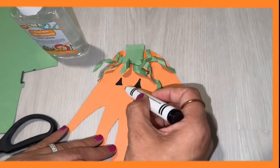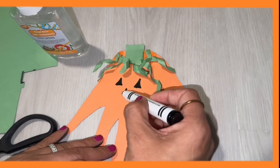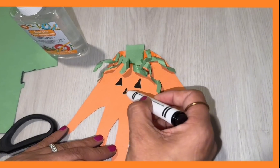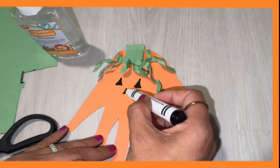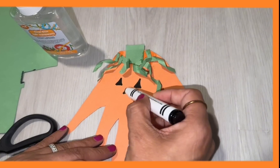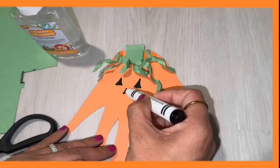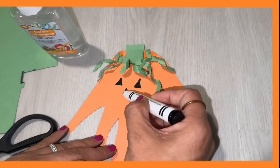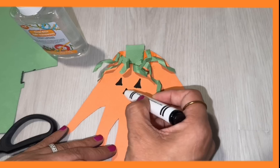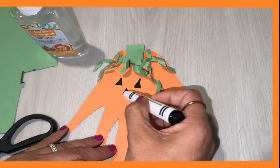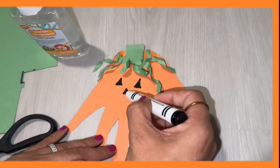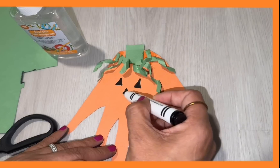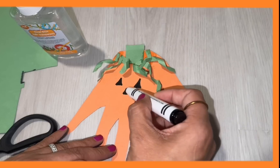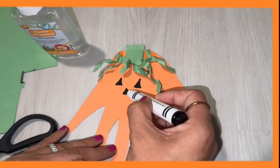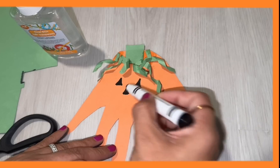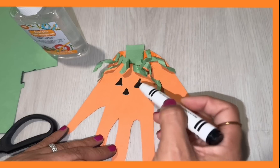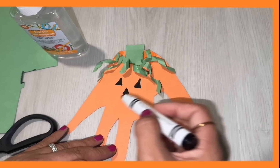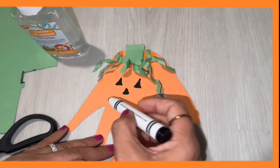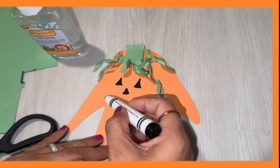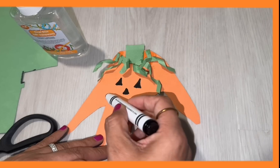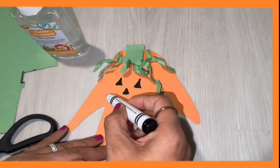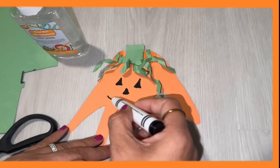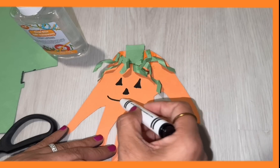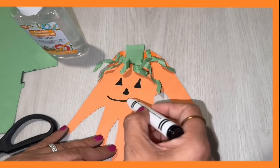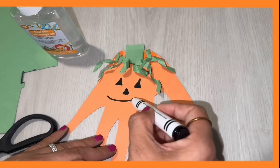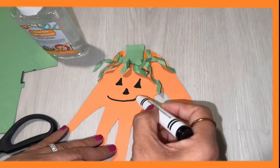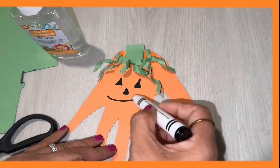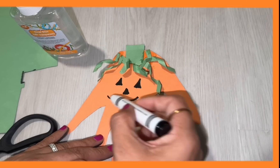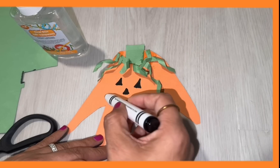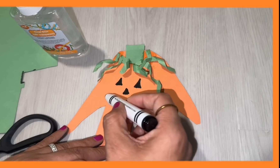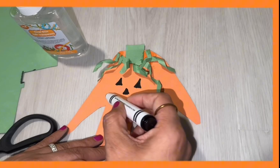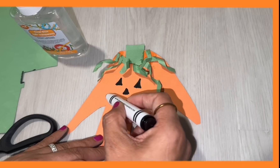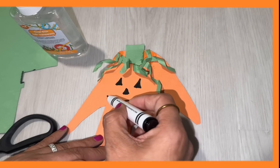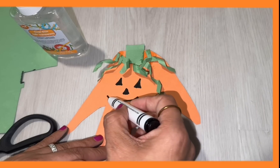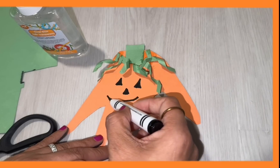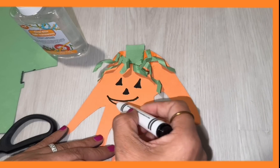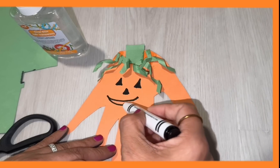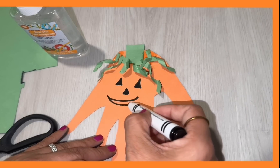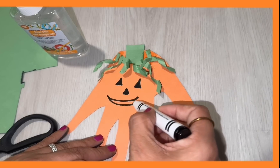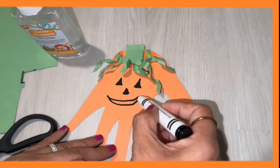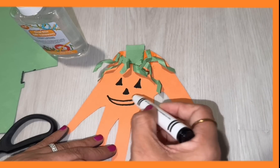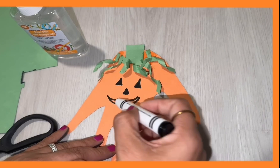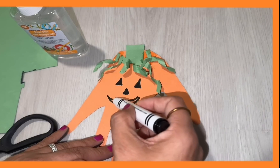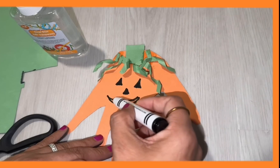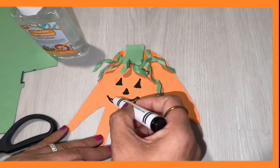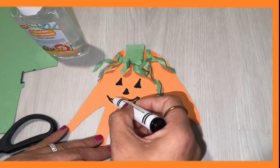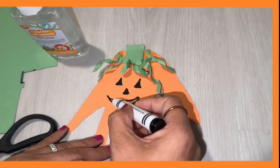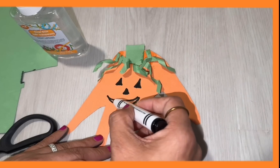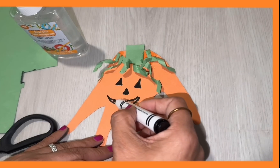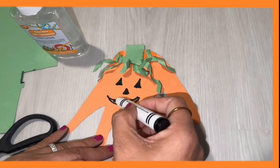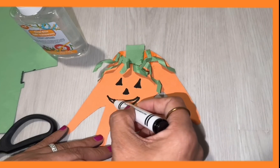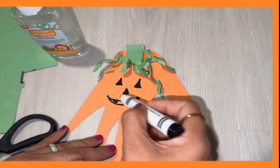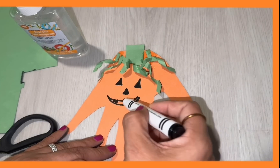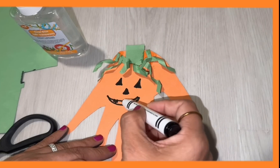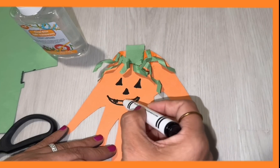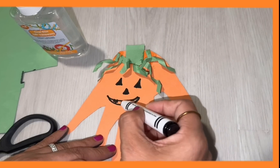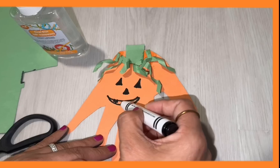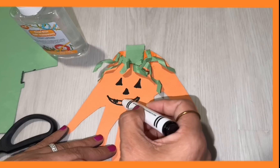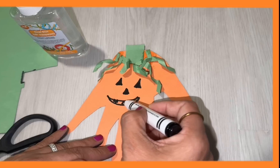eyes, the nose, and the mouth. You can add a smile, or you can add teeth if you